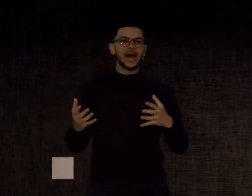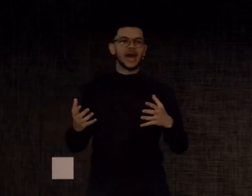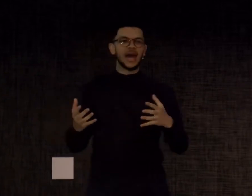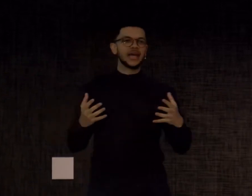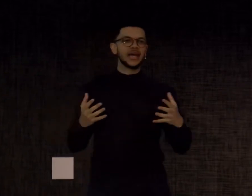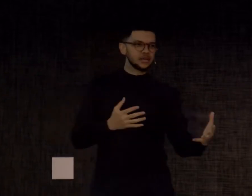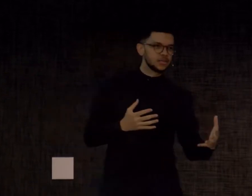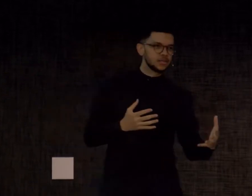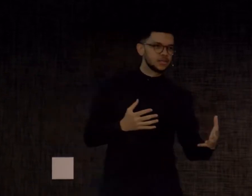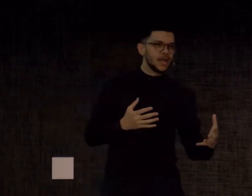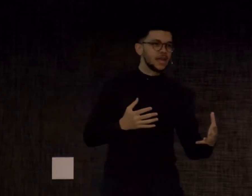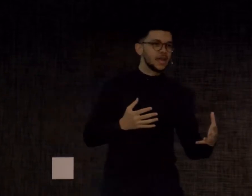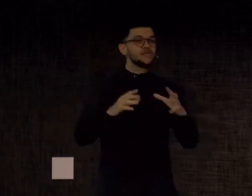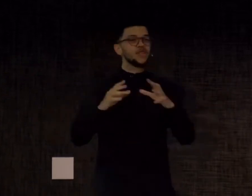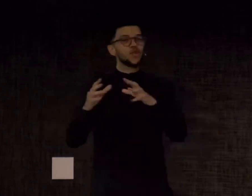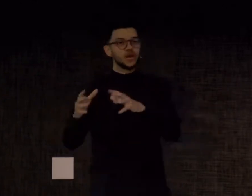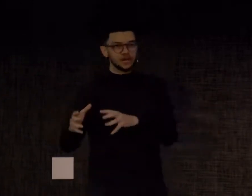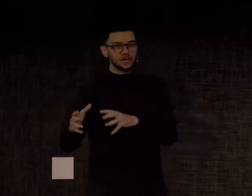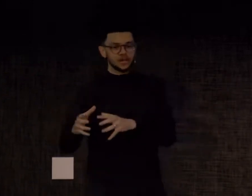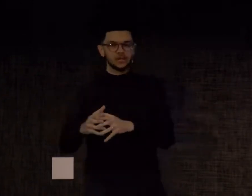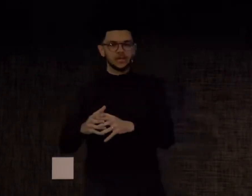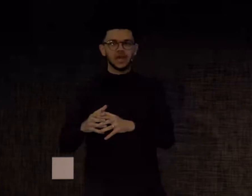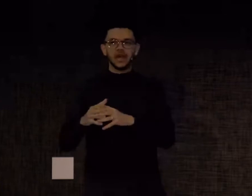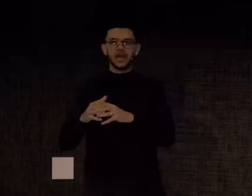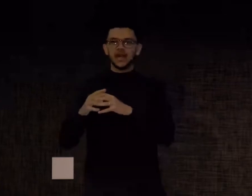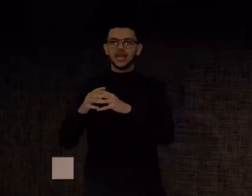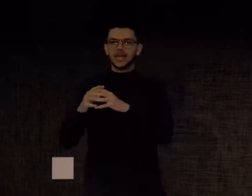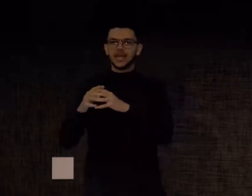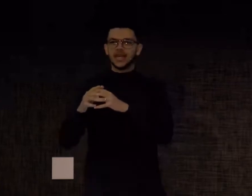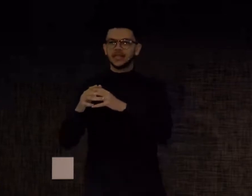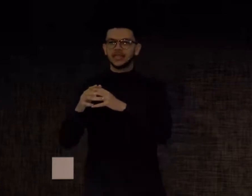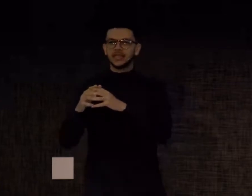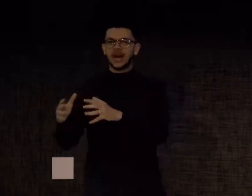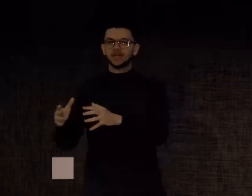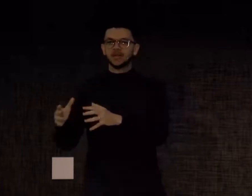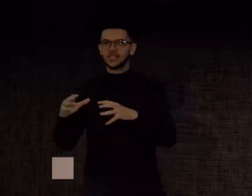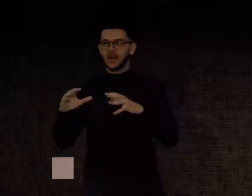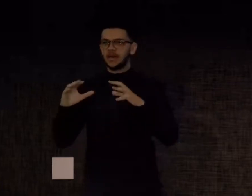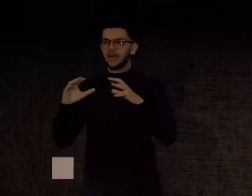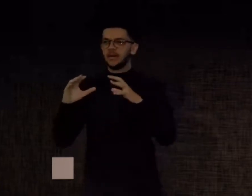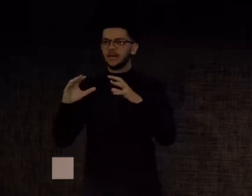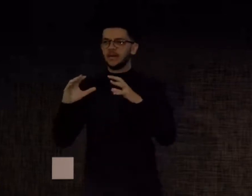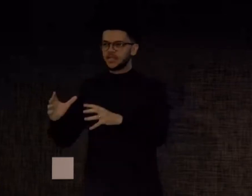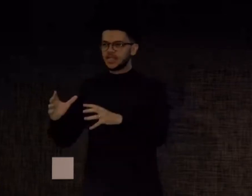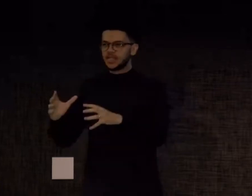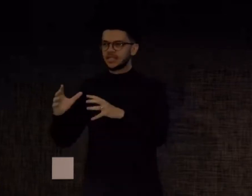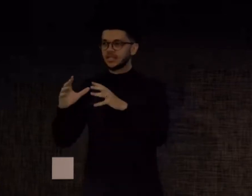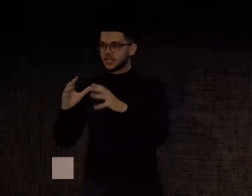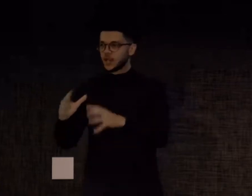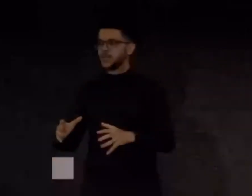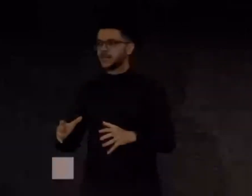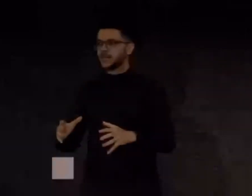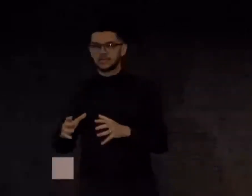and Island. In Brave New World, he sets out to describe a